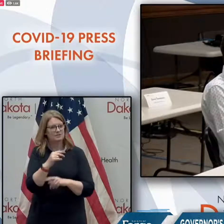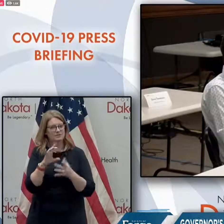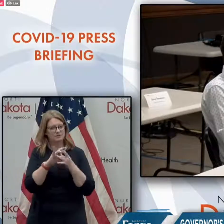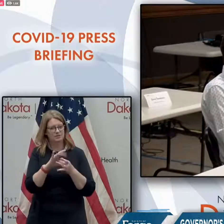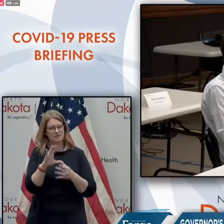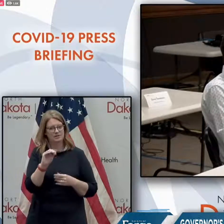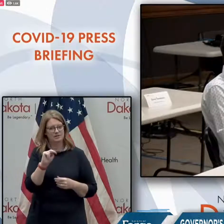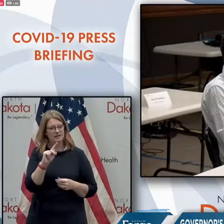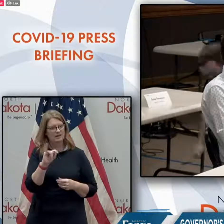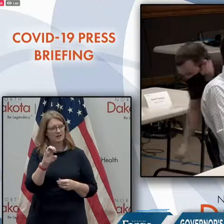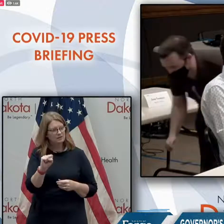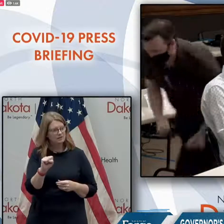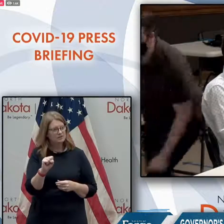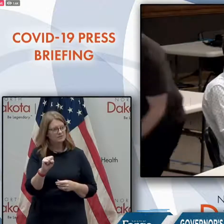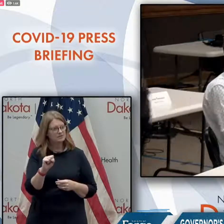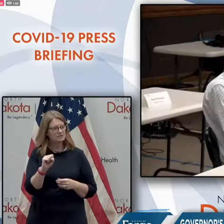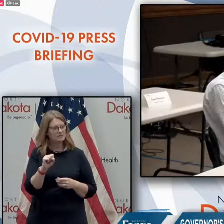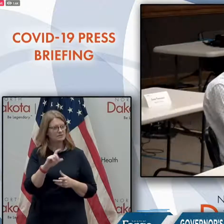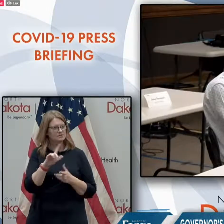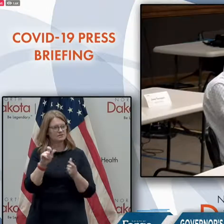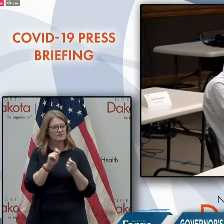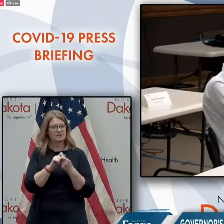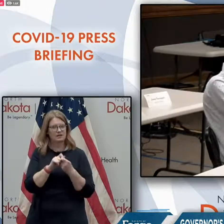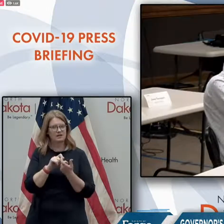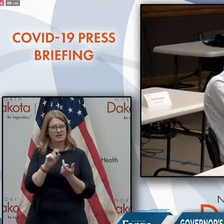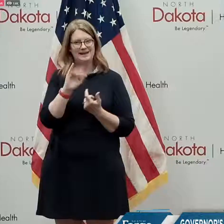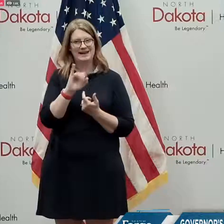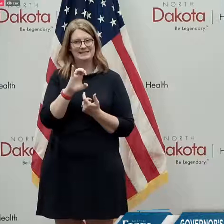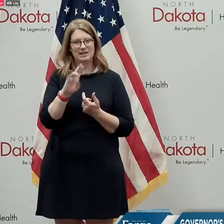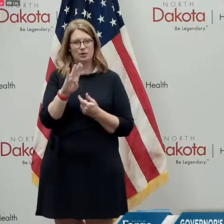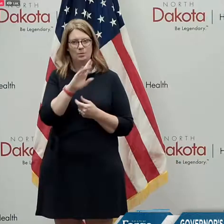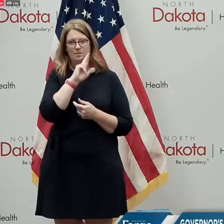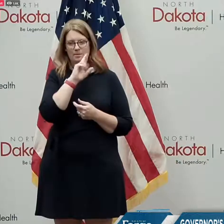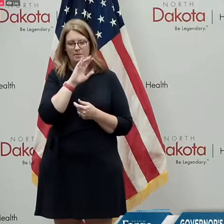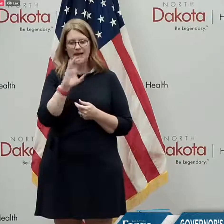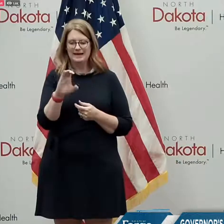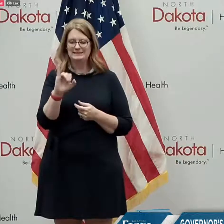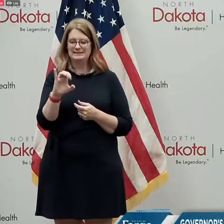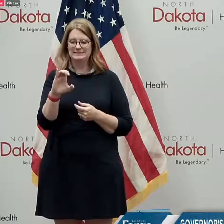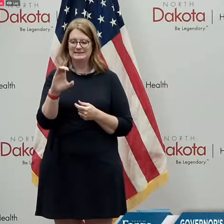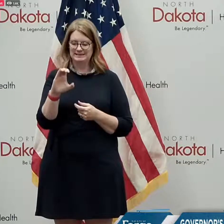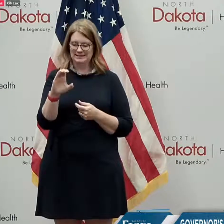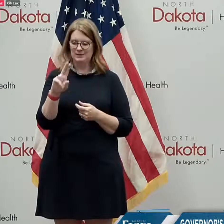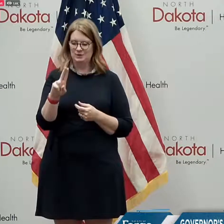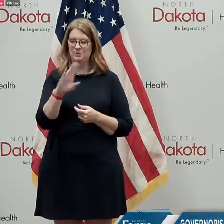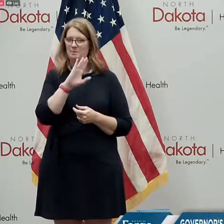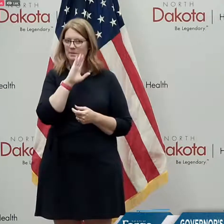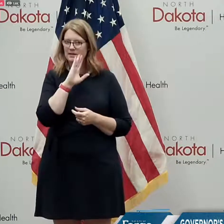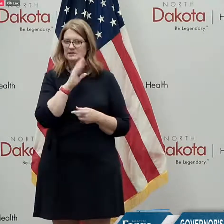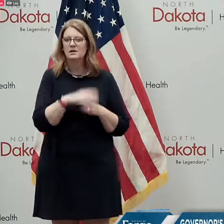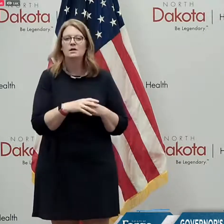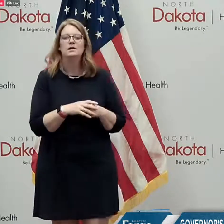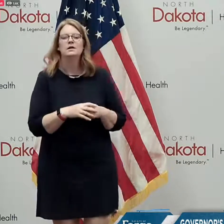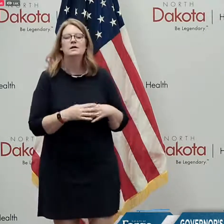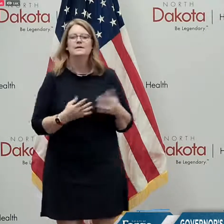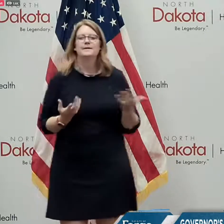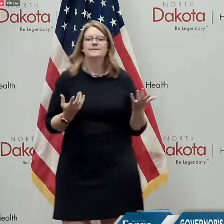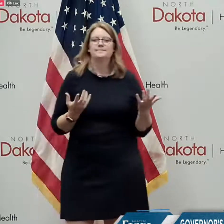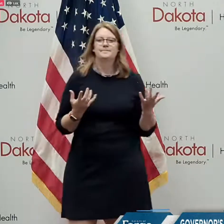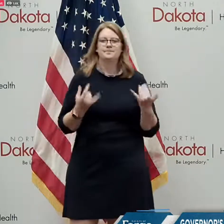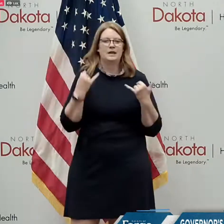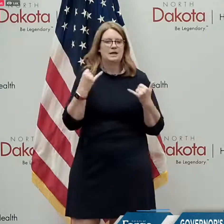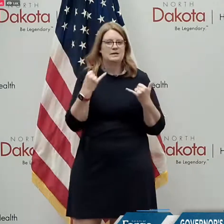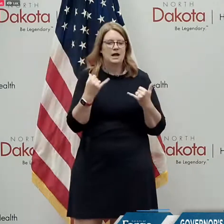of ICU beds. Well, I think as we're all continue to learn more about